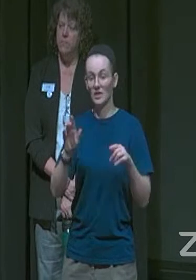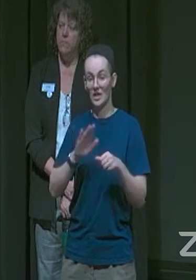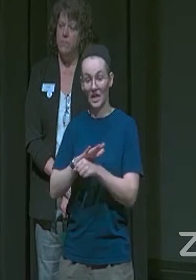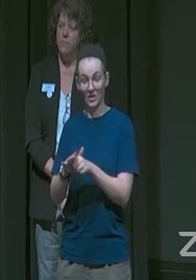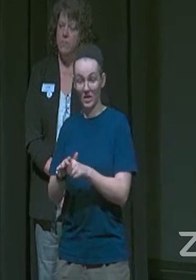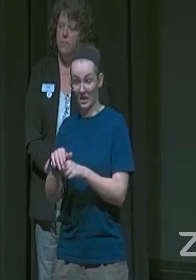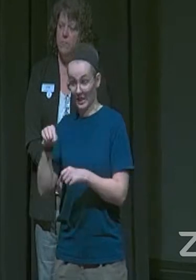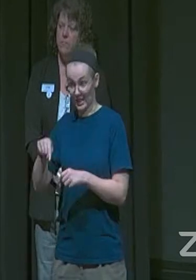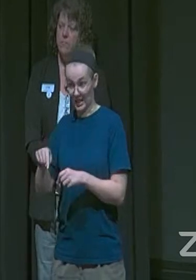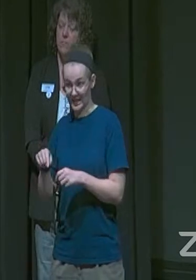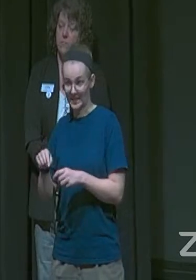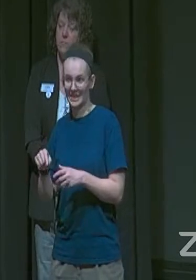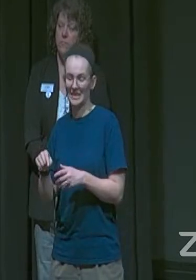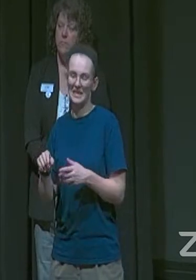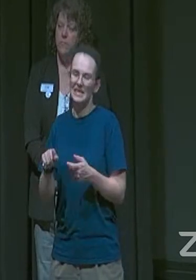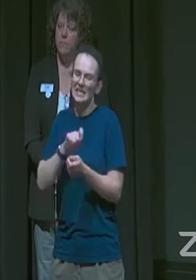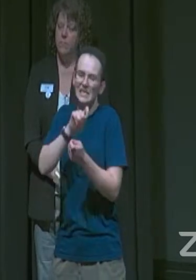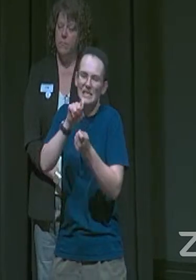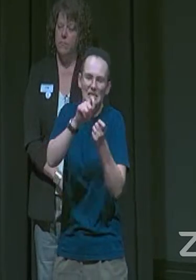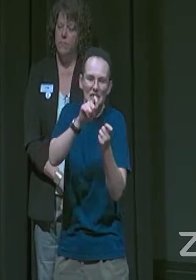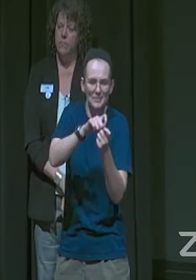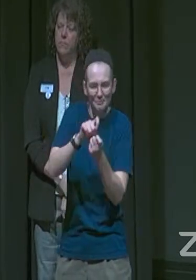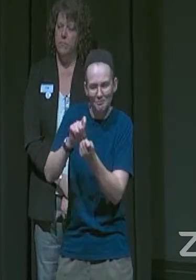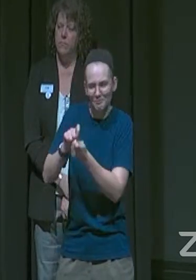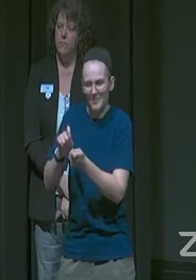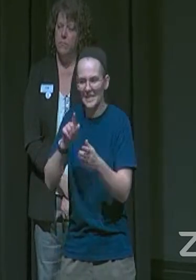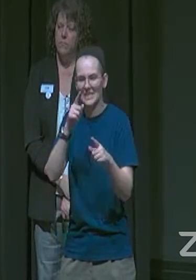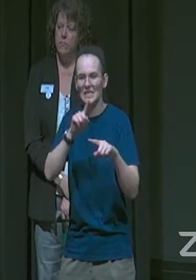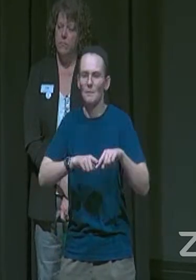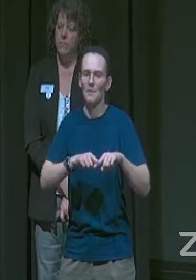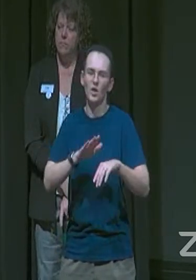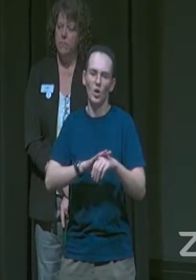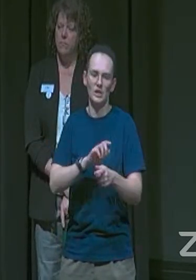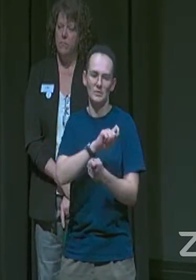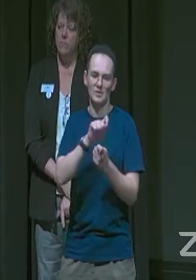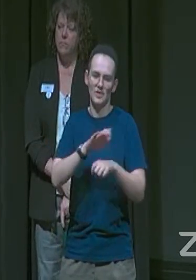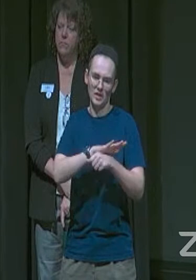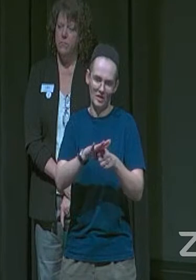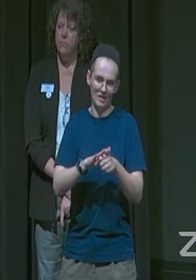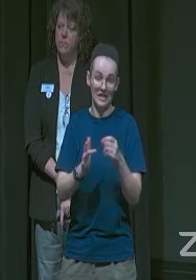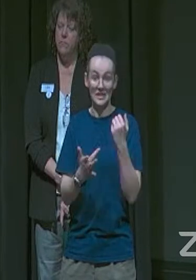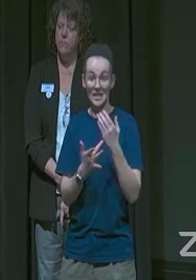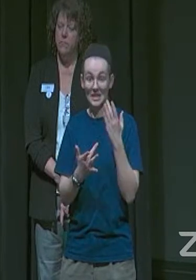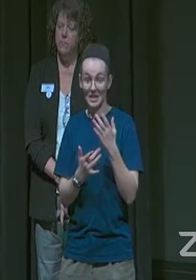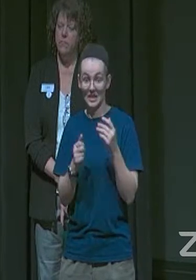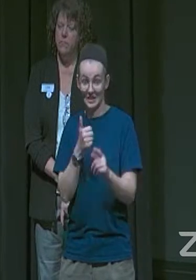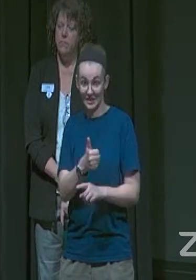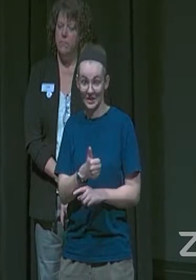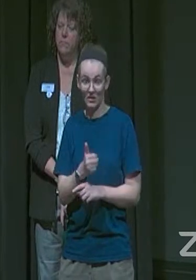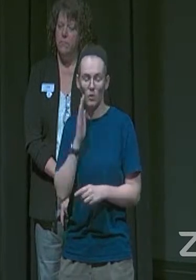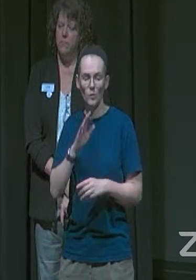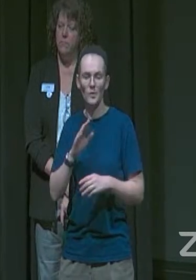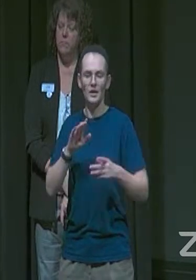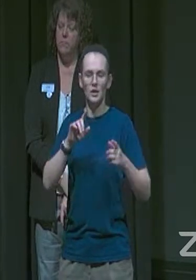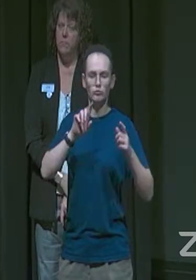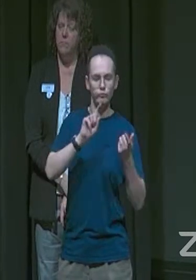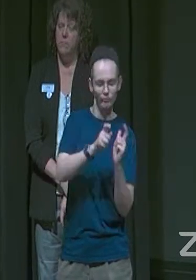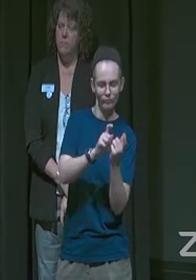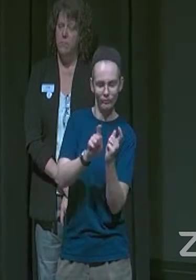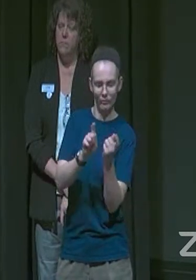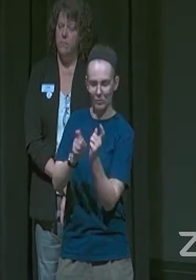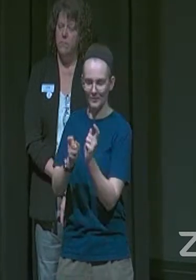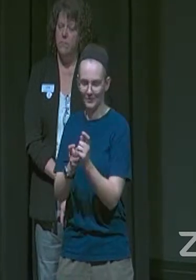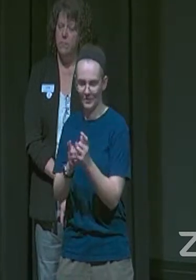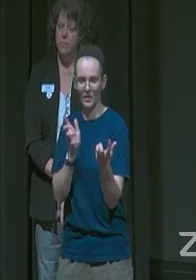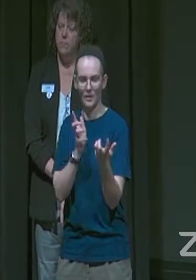areas to this, it's very site specific, I guess, is the technology itself is going to dose it accordingly